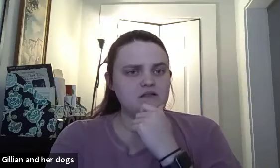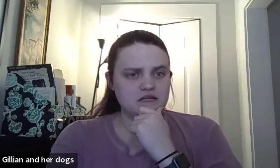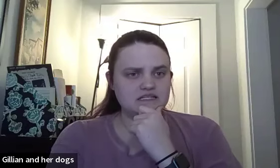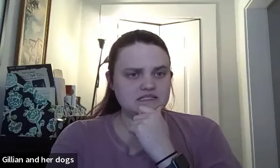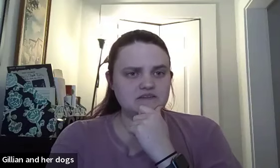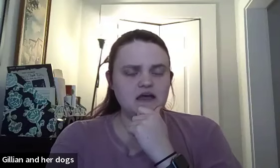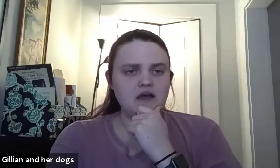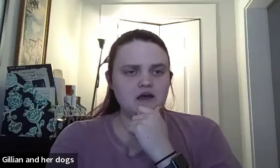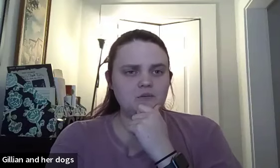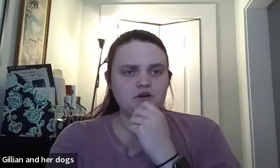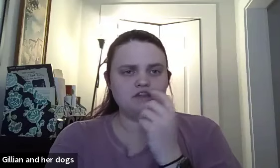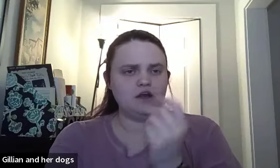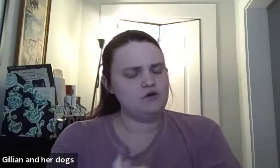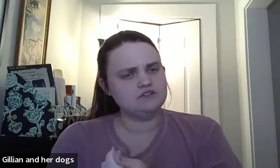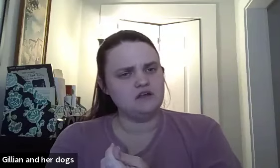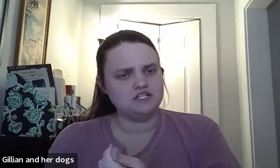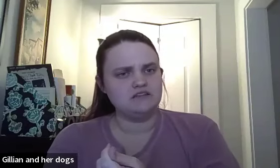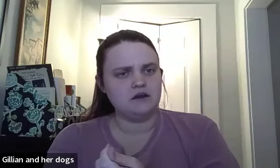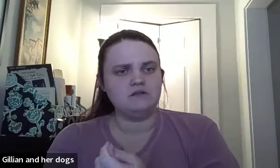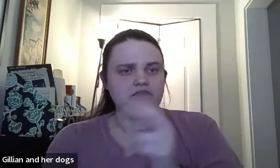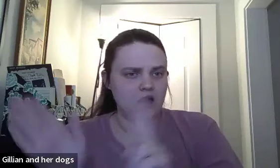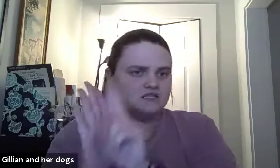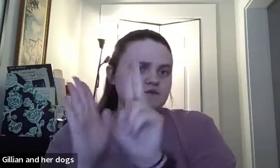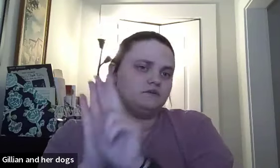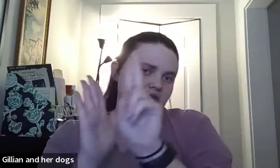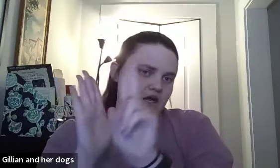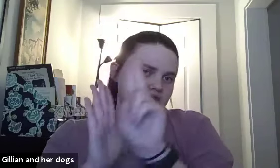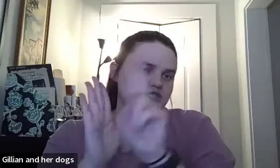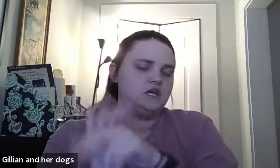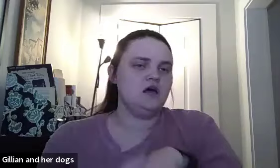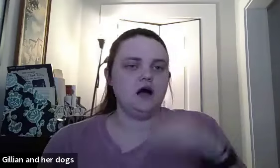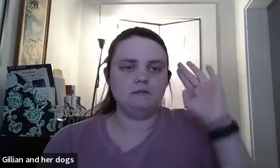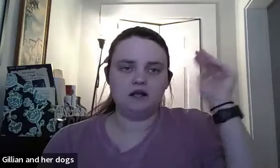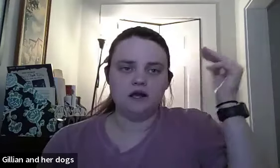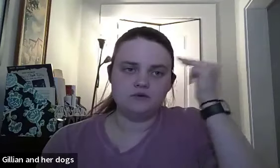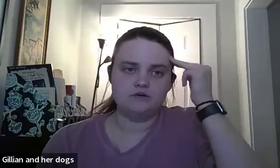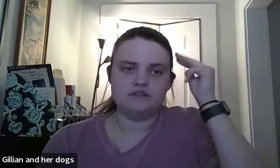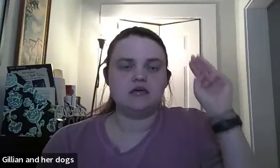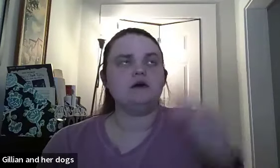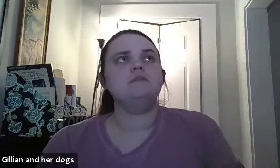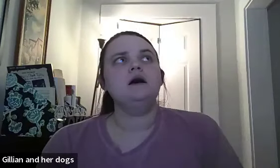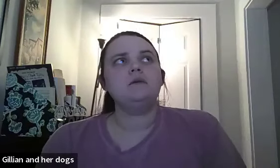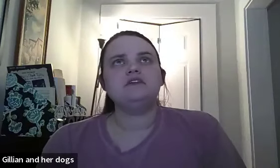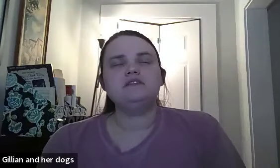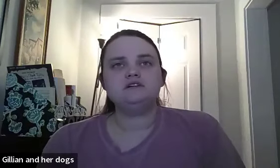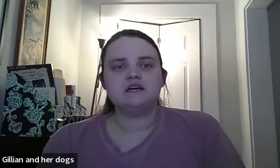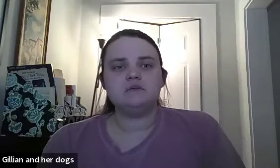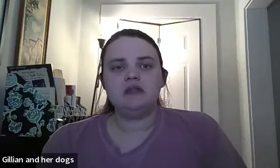make a lot of sense like that. Where like, oh, there's a logic there, like the Huntsville with the H, Montgomery with the M. But then there are some